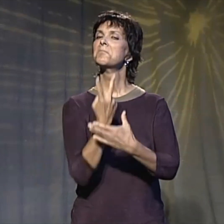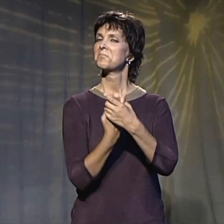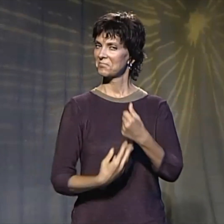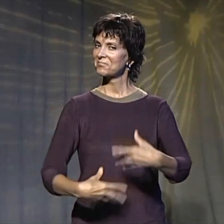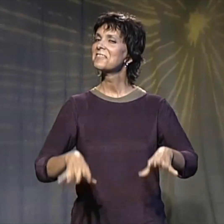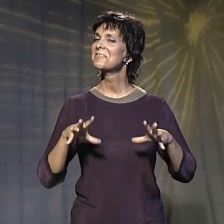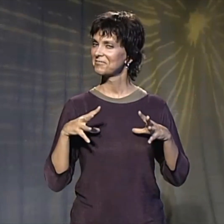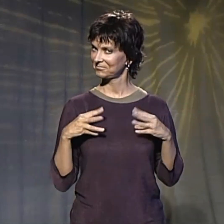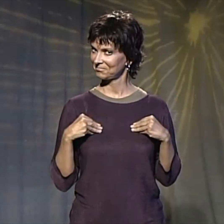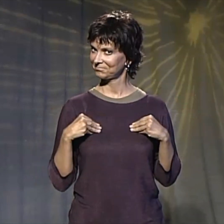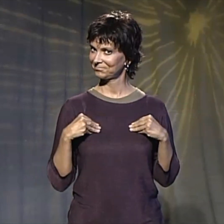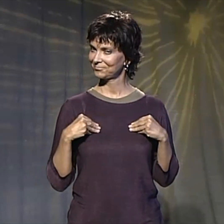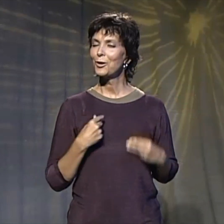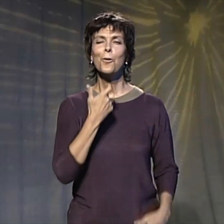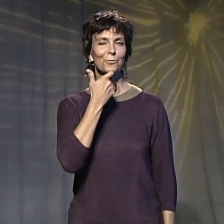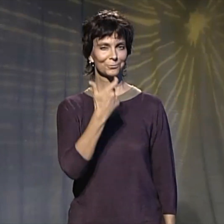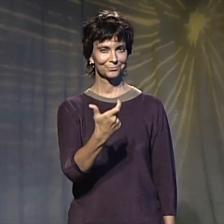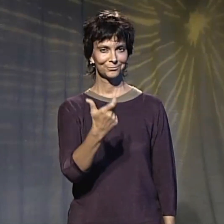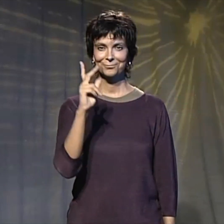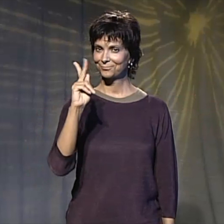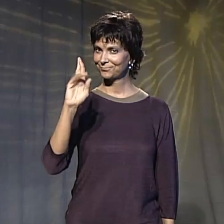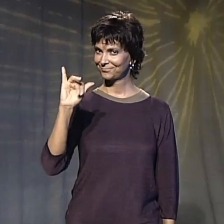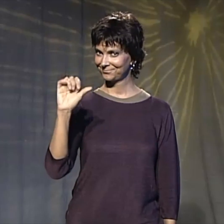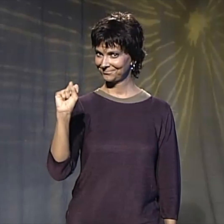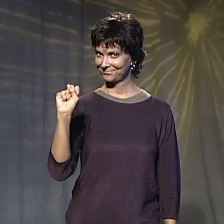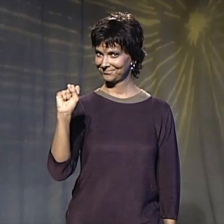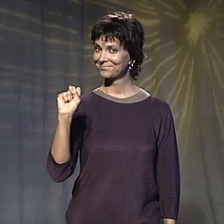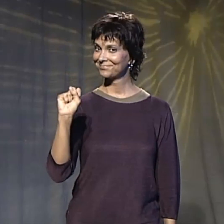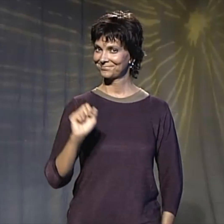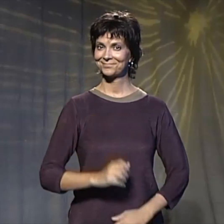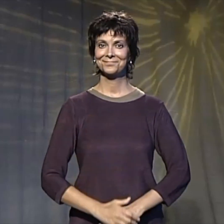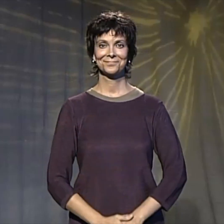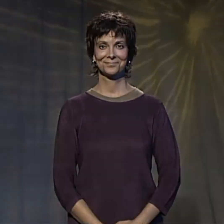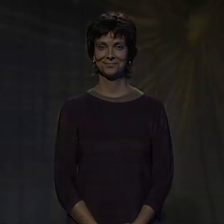you can sign it, and both are acceptable. So watch Chris.